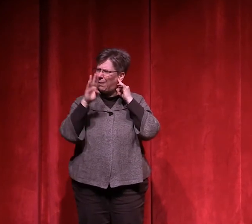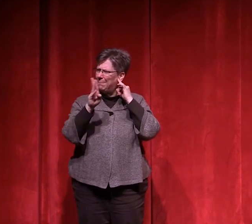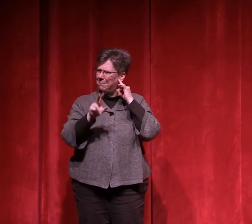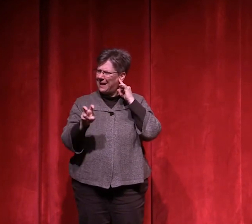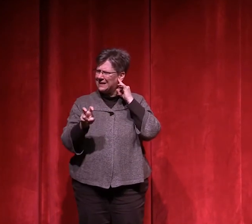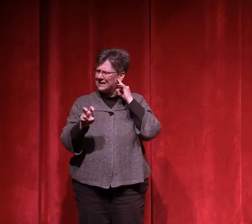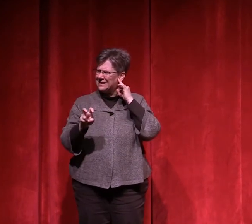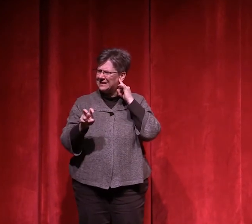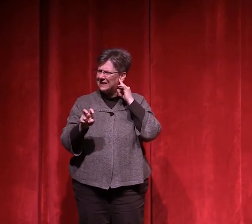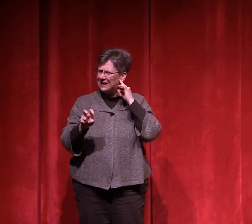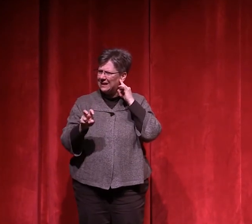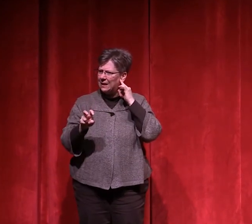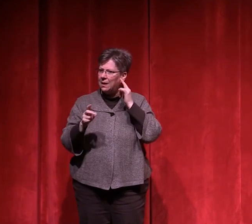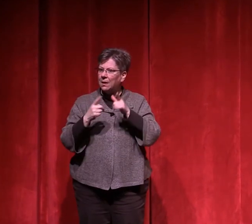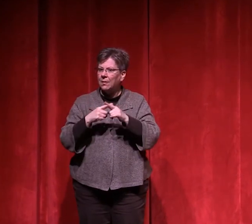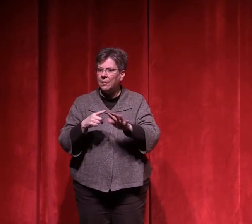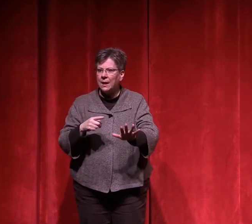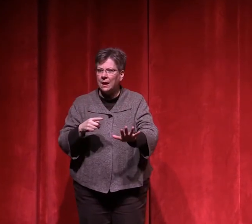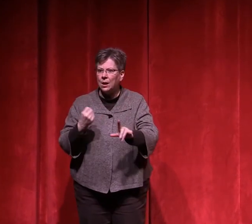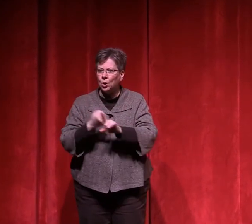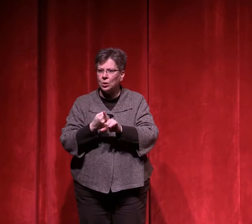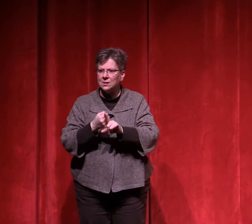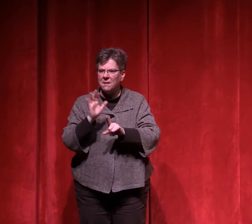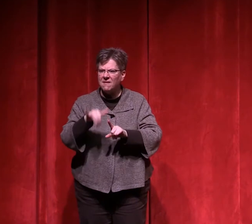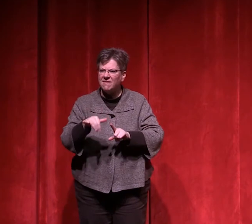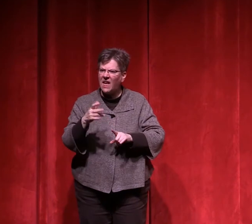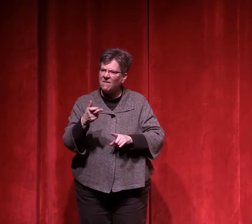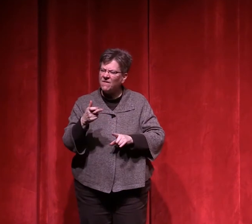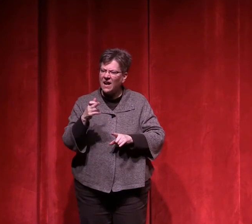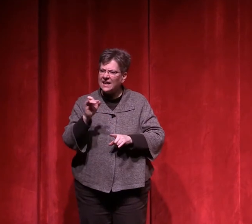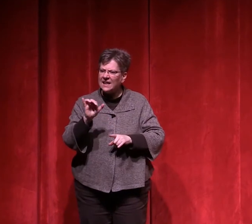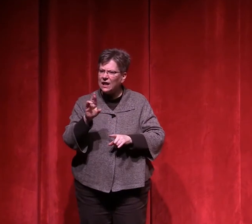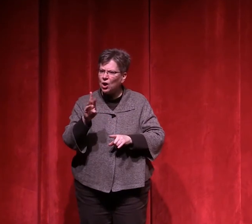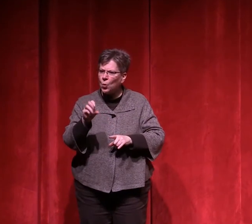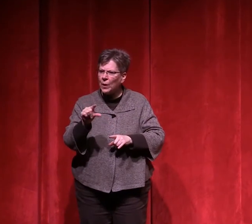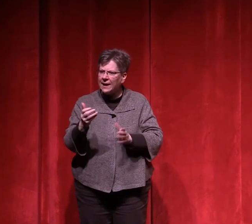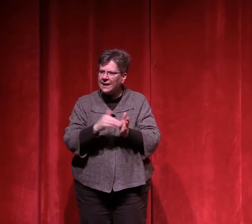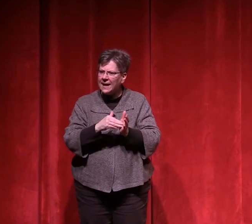is going on? And then it occurs to me, it's that fucking earwig.